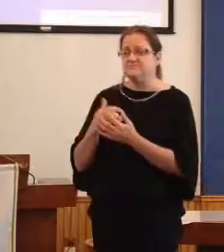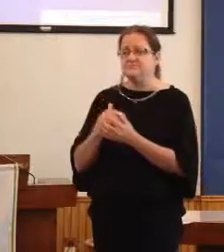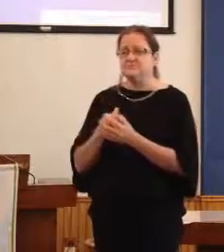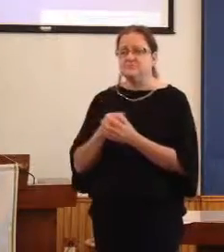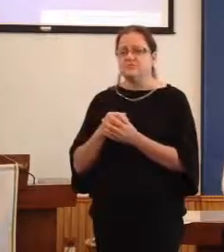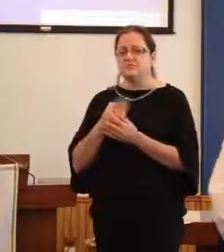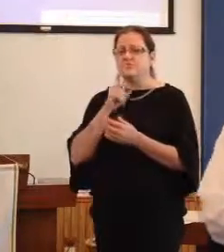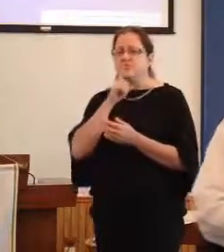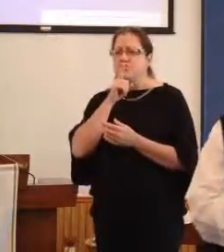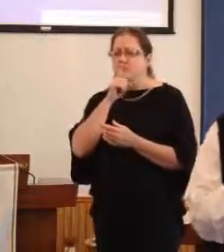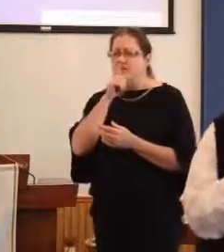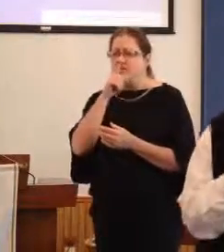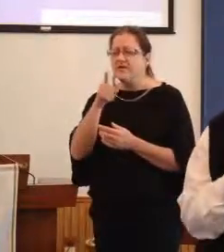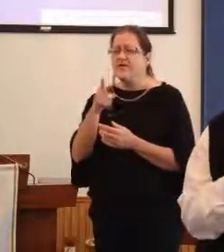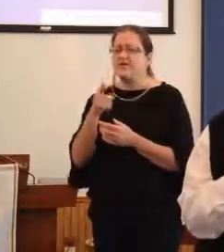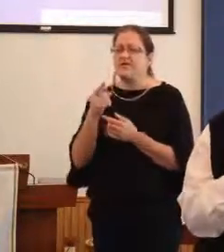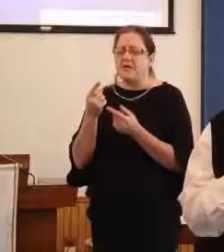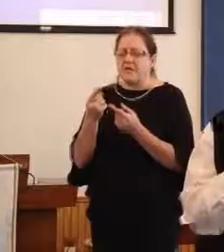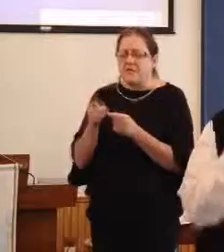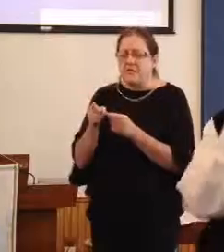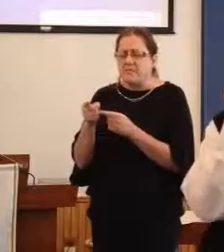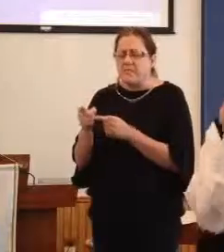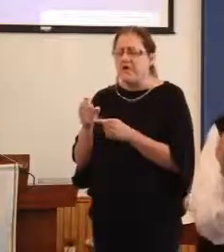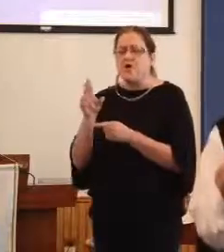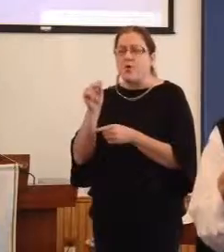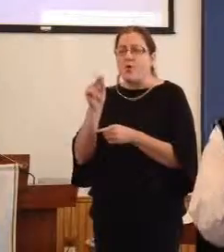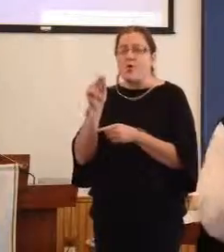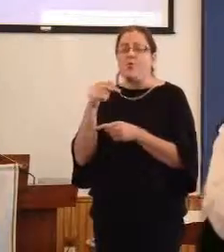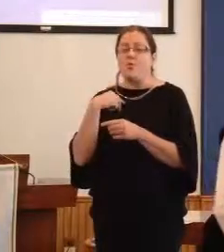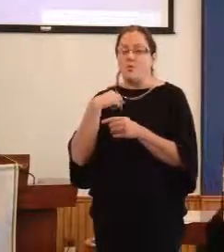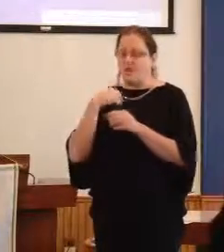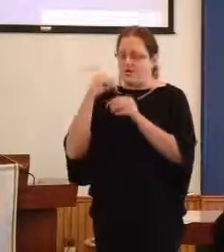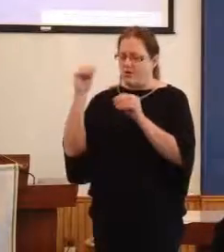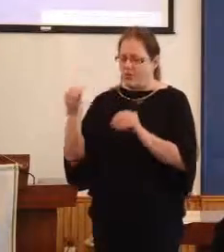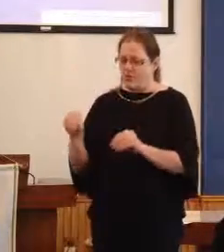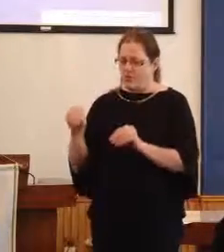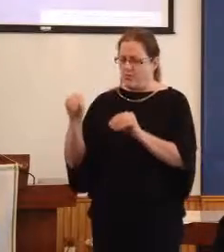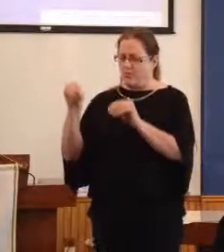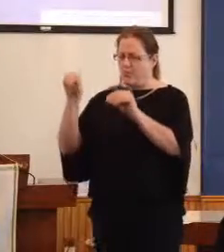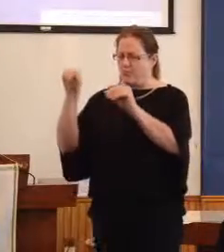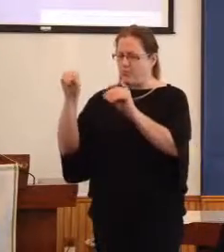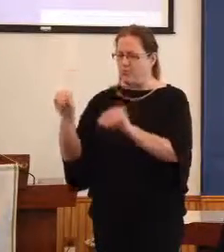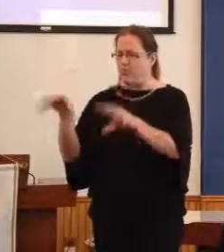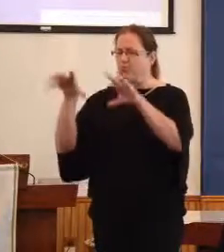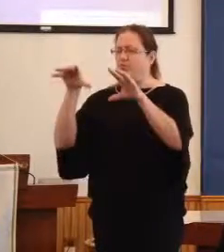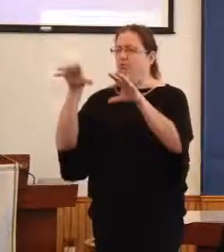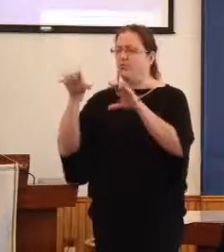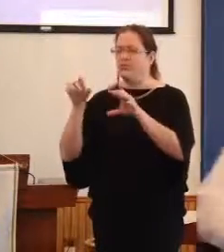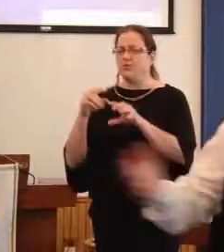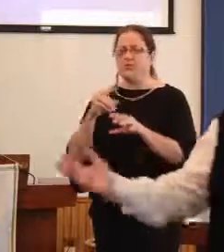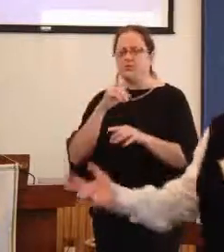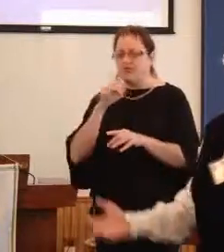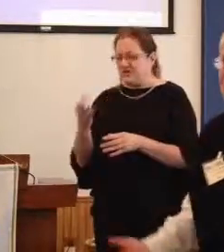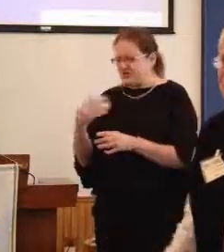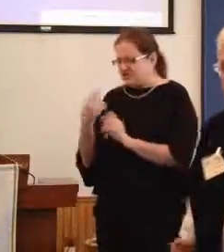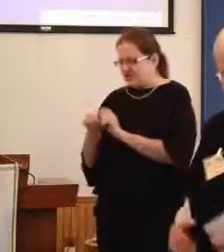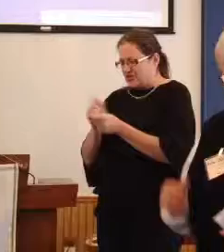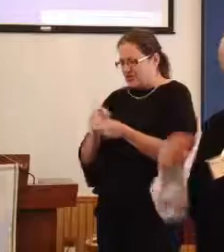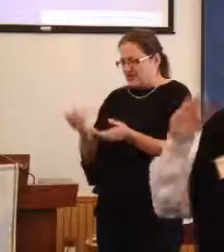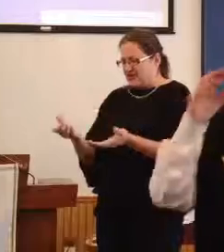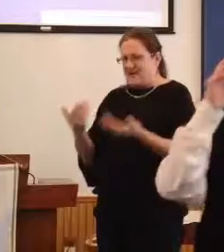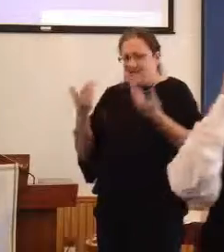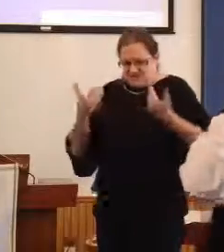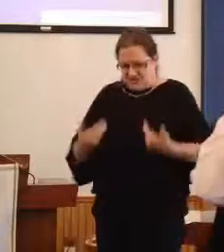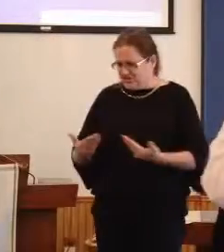Real miracles. And they were changed. I mean, how could they not